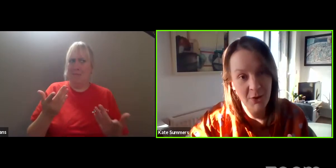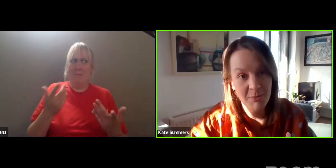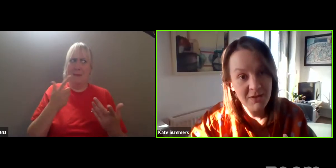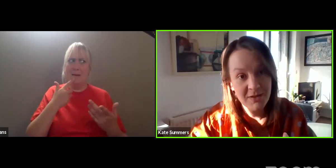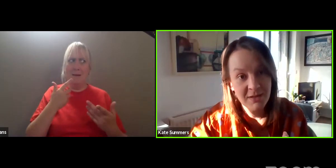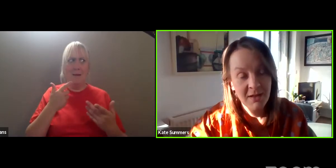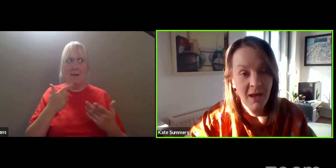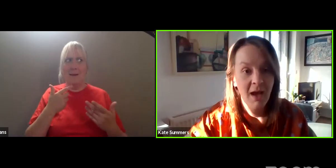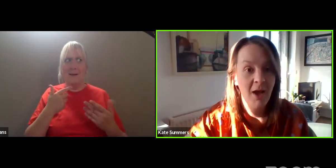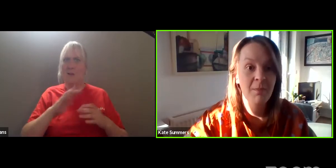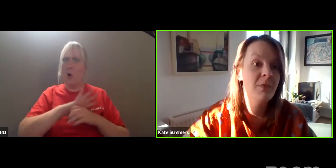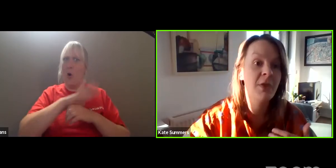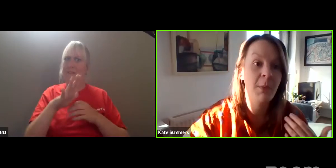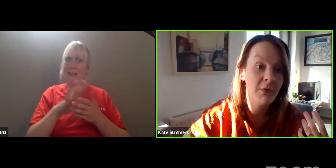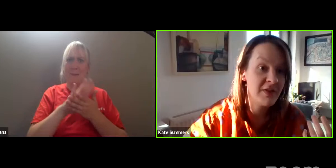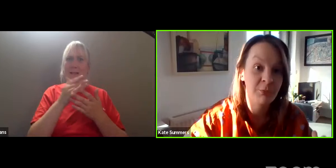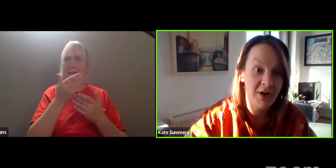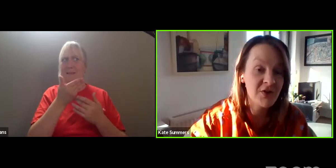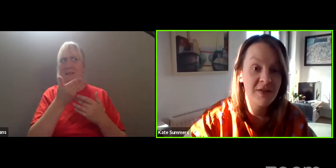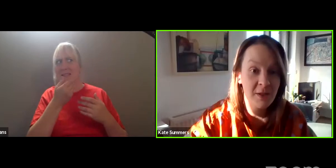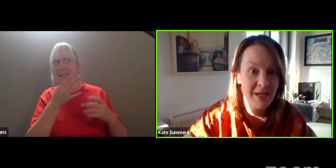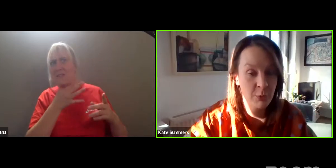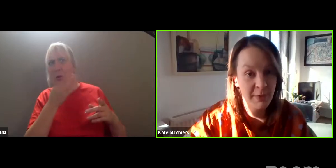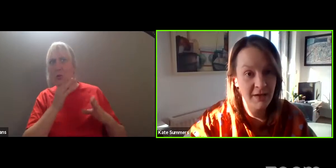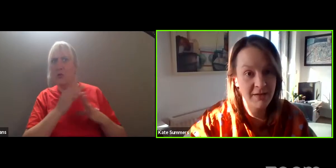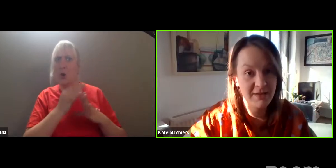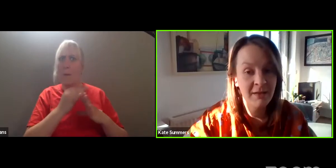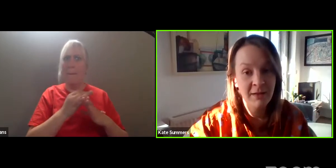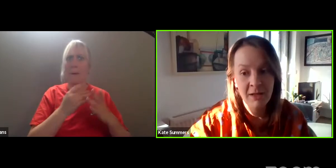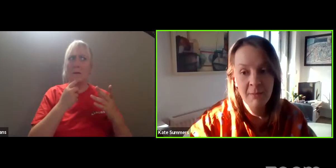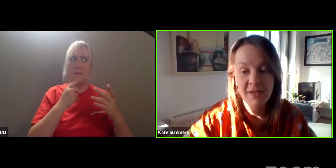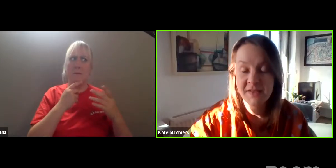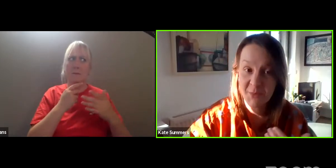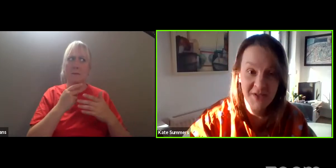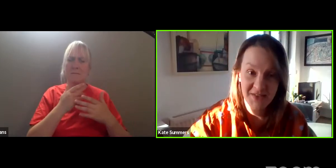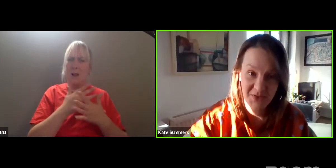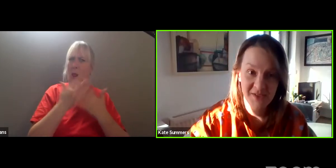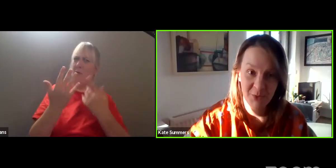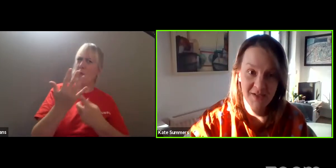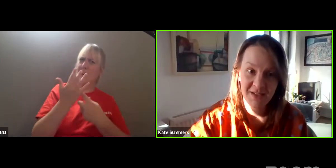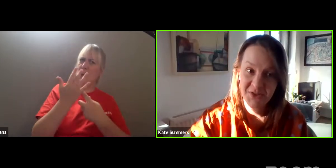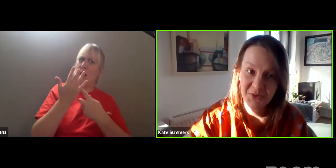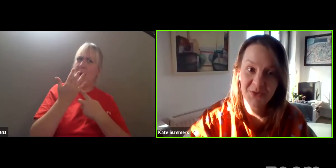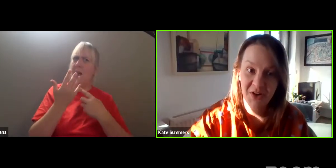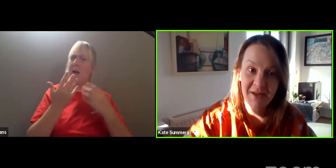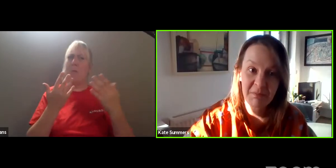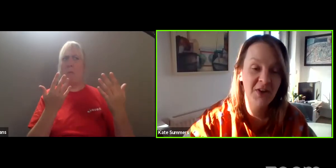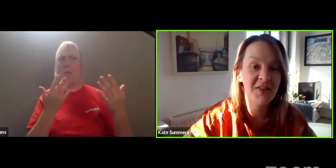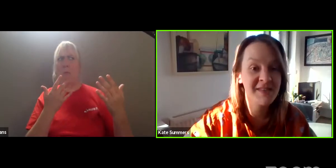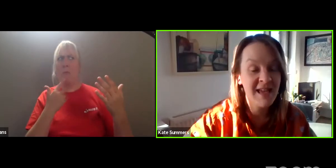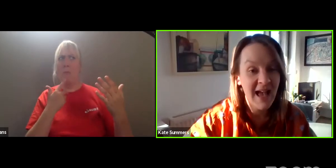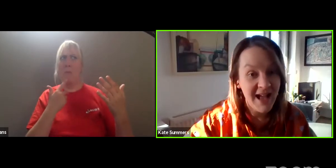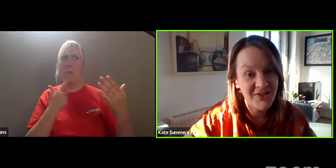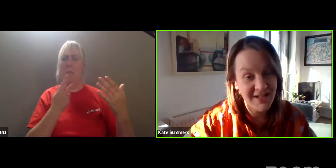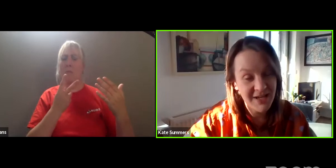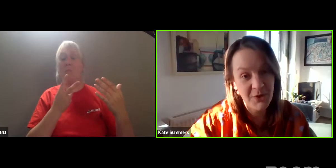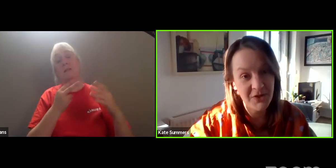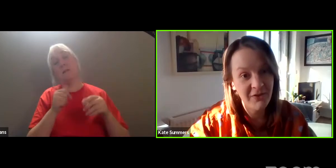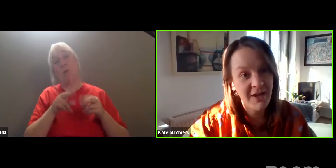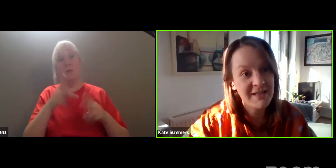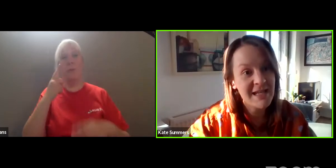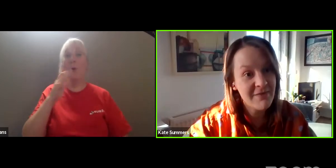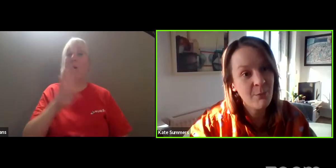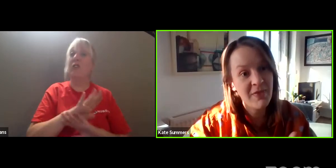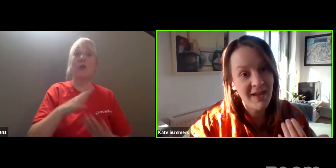market at the moment, the obvious pressures that people be under. But in some ways, it's not surprising at all, right? Because actually